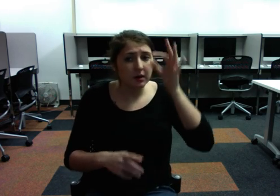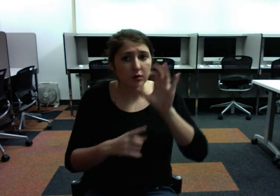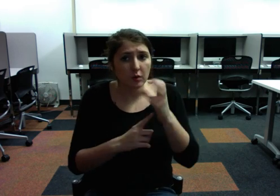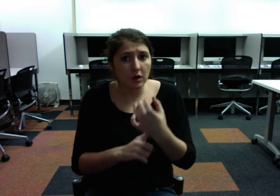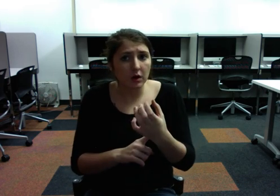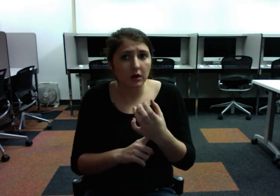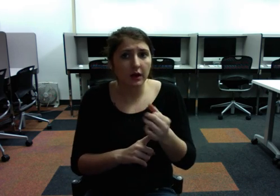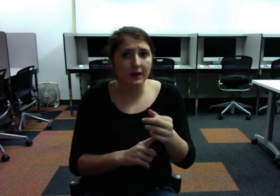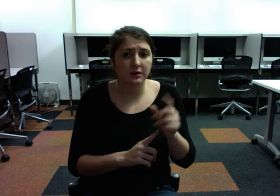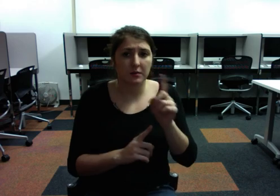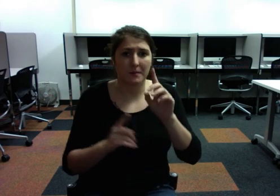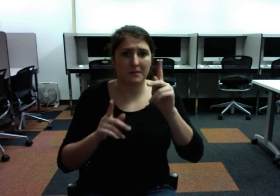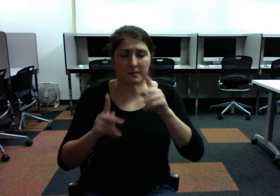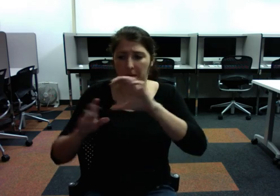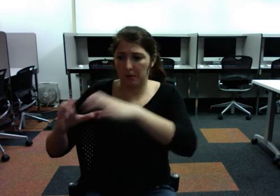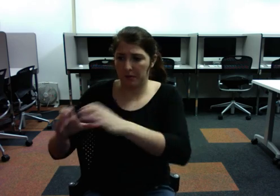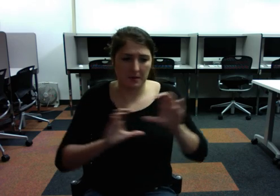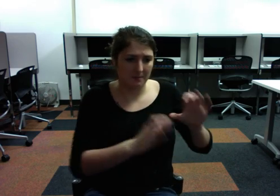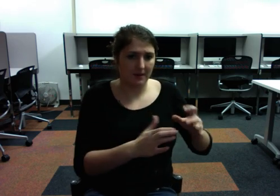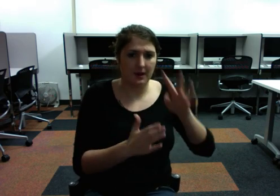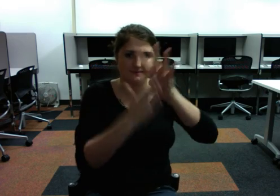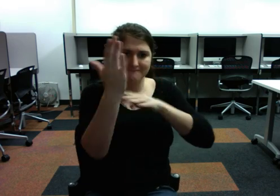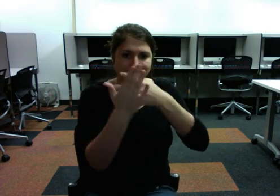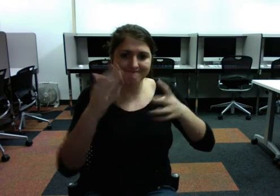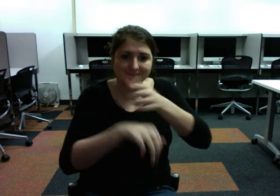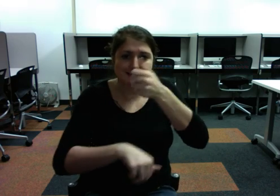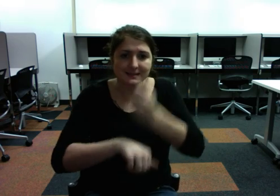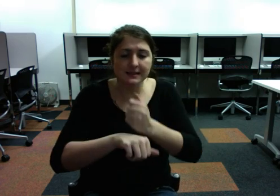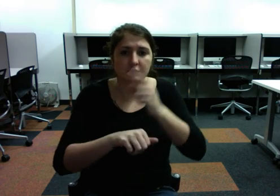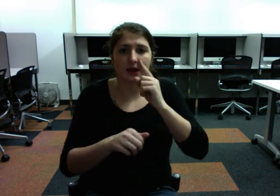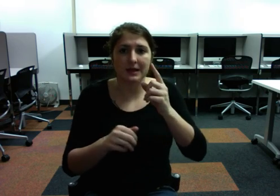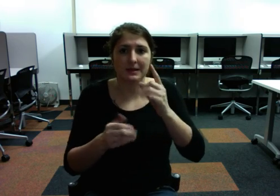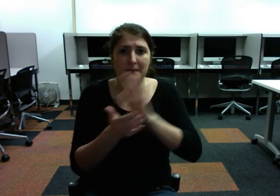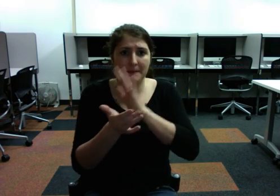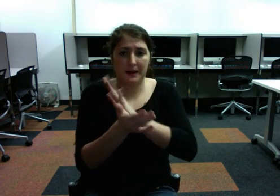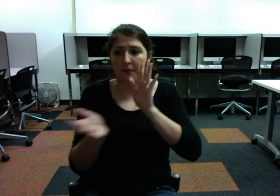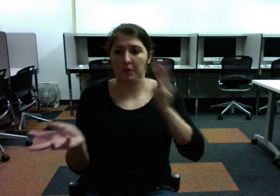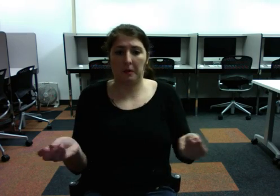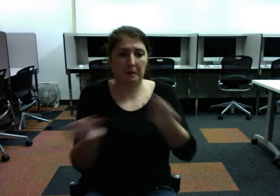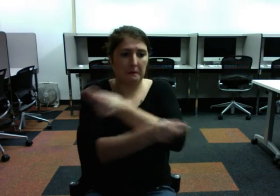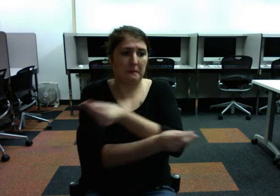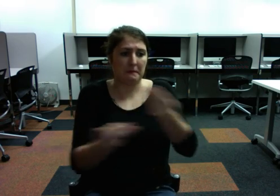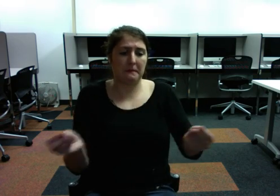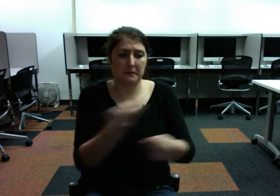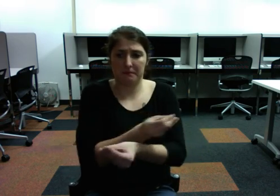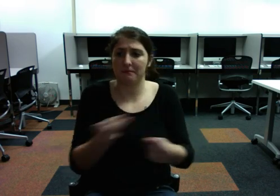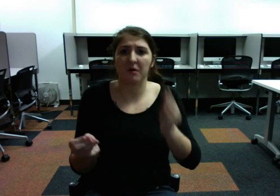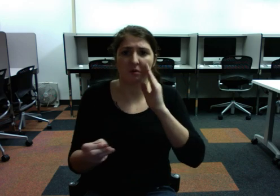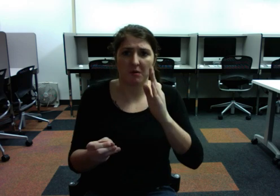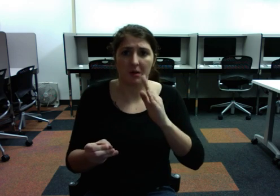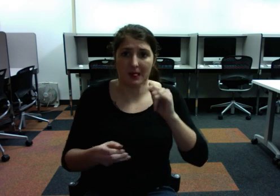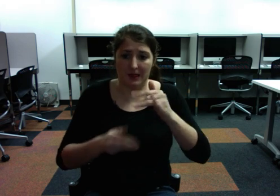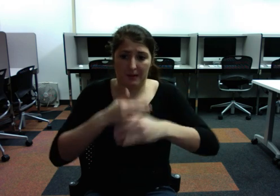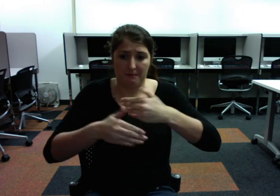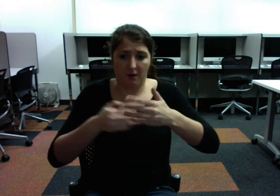line out a schedule, and then they exchange some documents voluntarily. After that process is over in both a federal